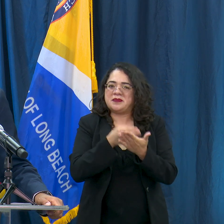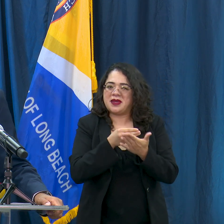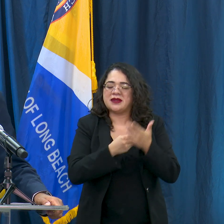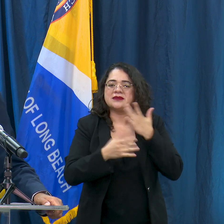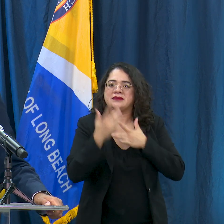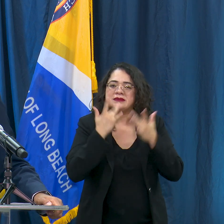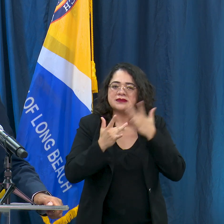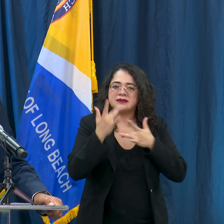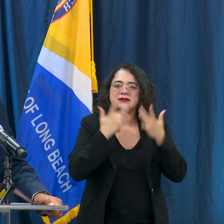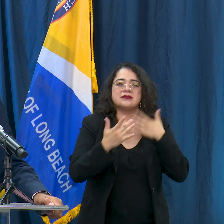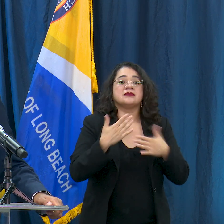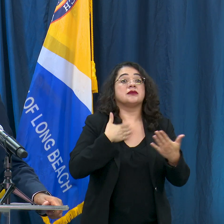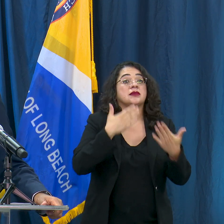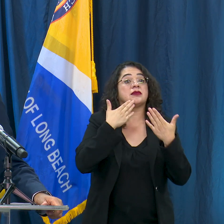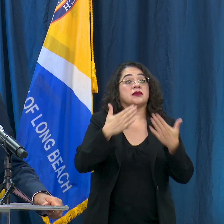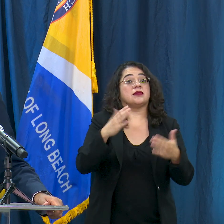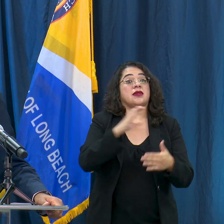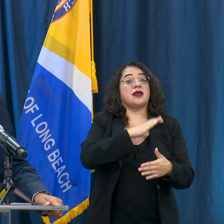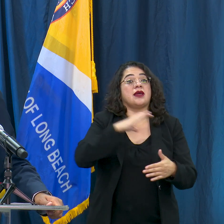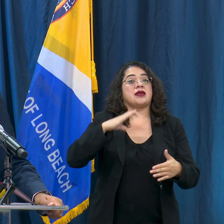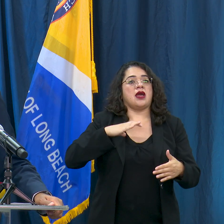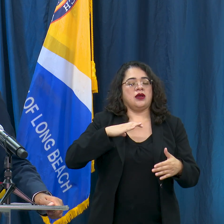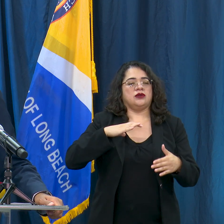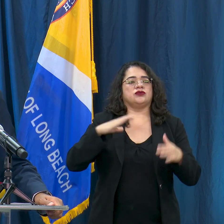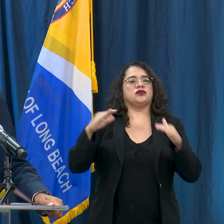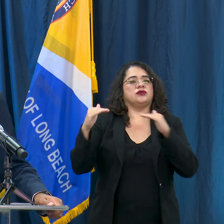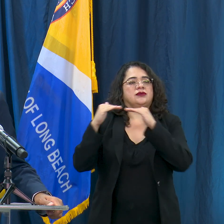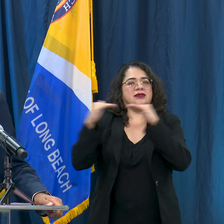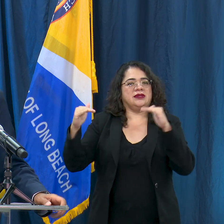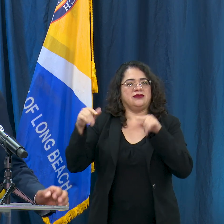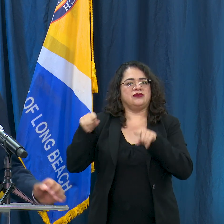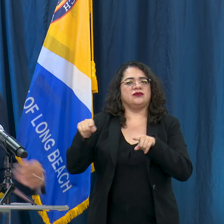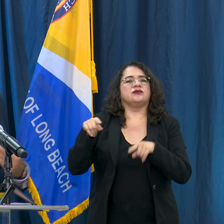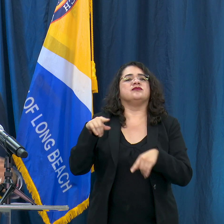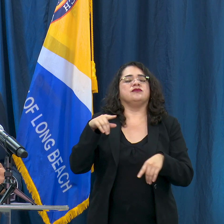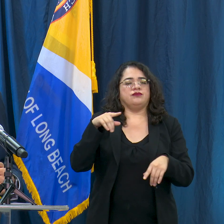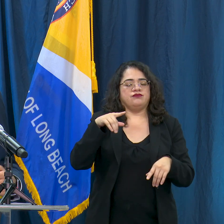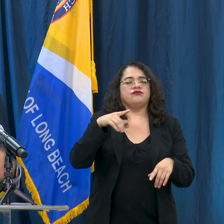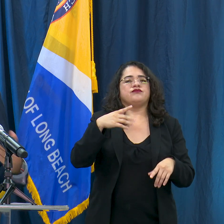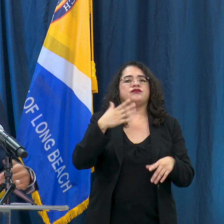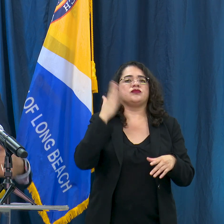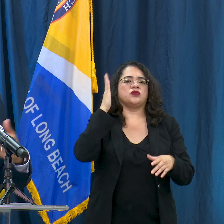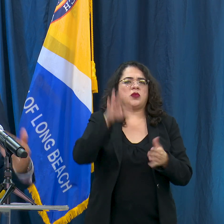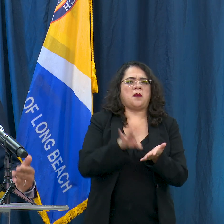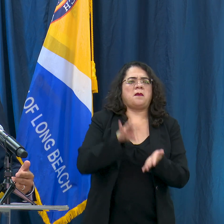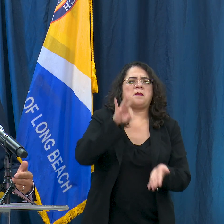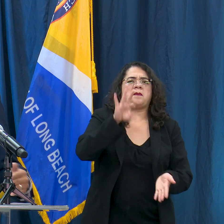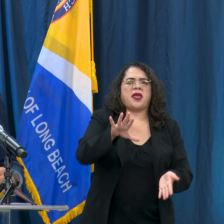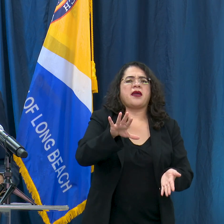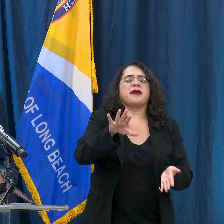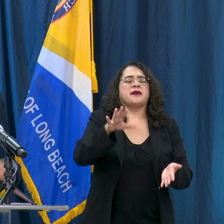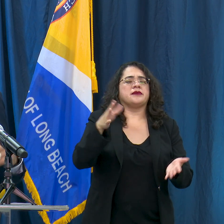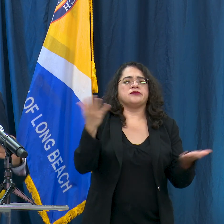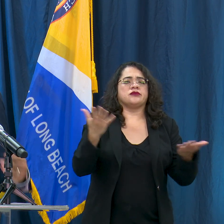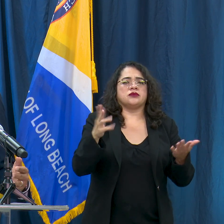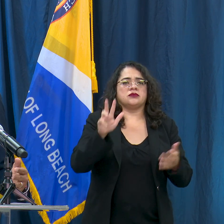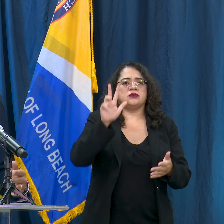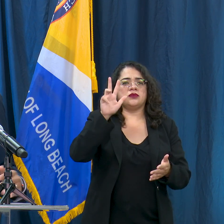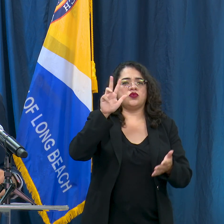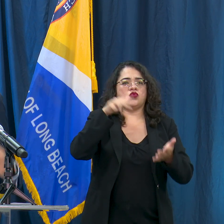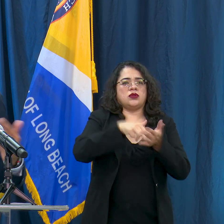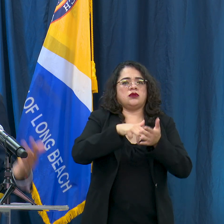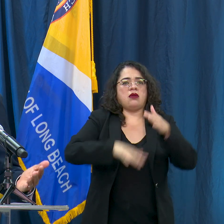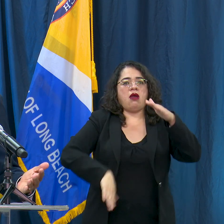Austin, who I want to thank for leading efforts at the council level, that is going to pay up to $3,000 per